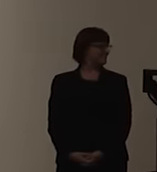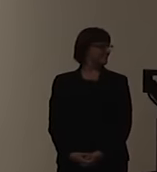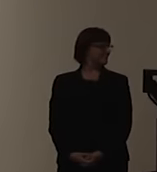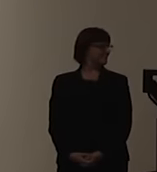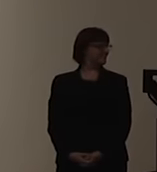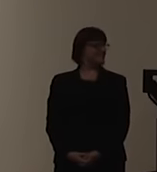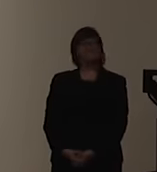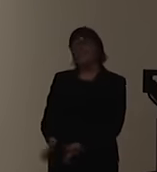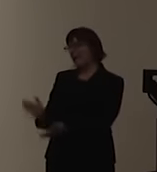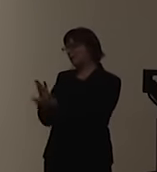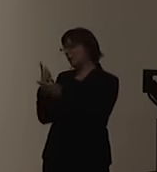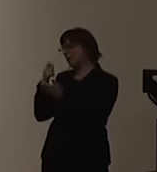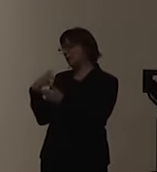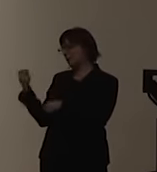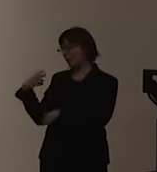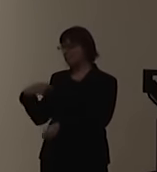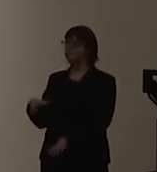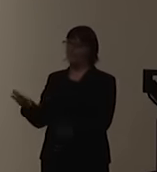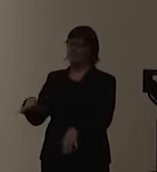I'll stop because she's going to win.